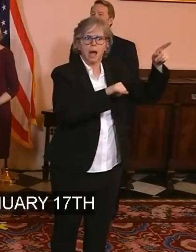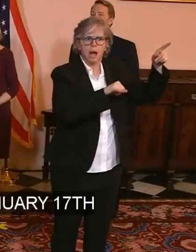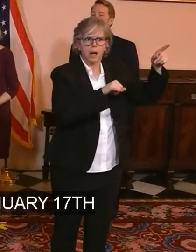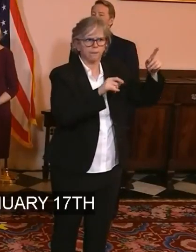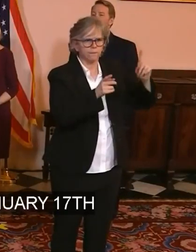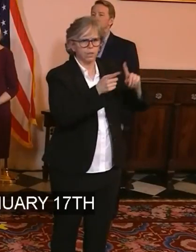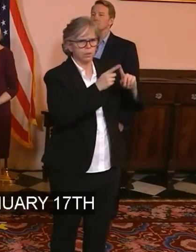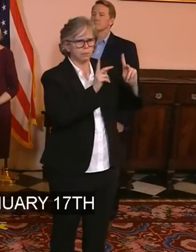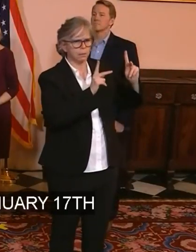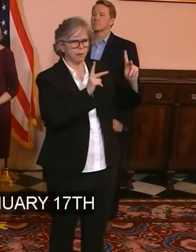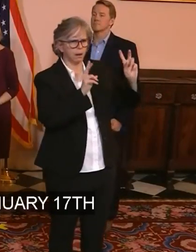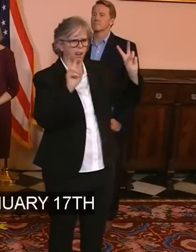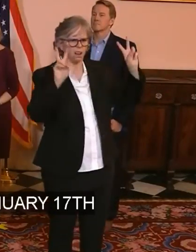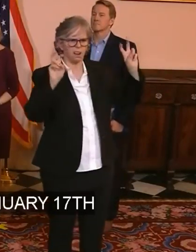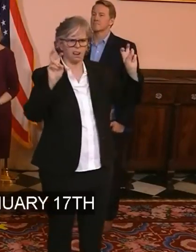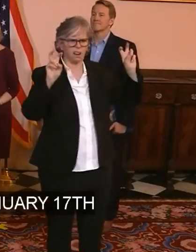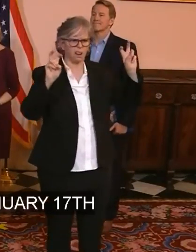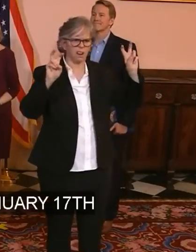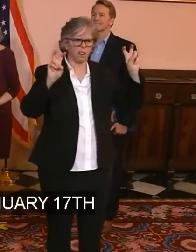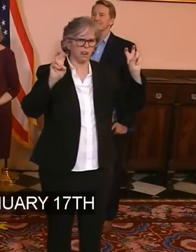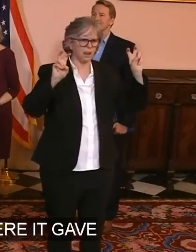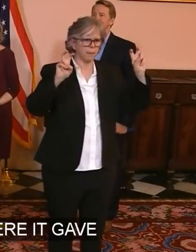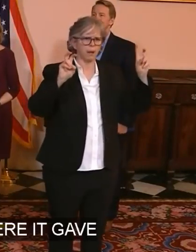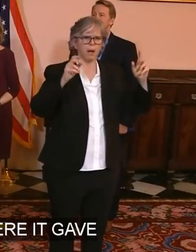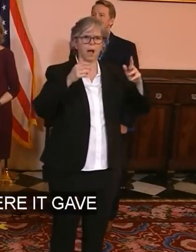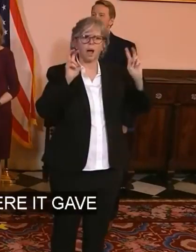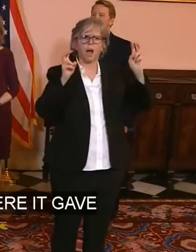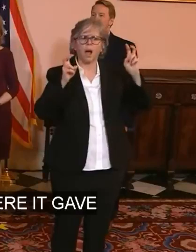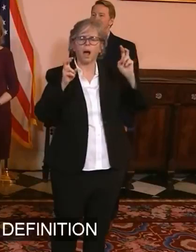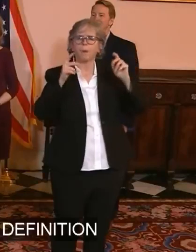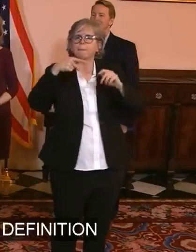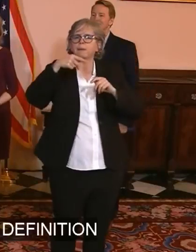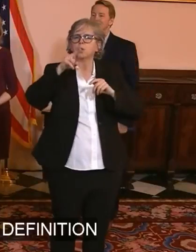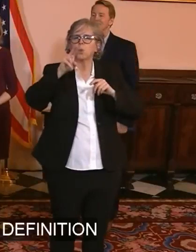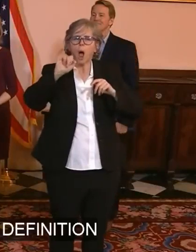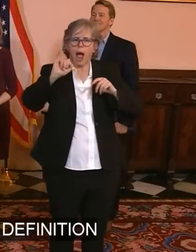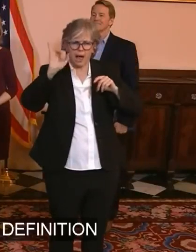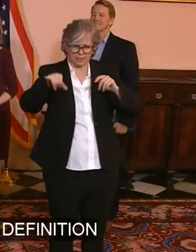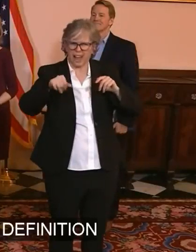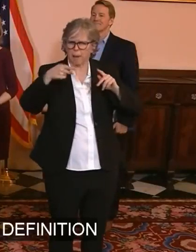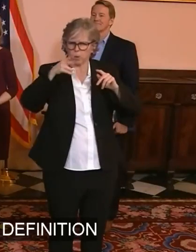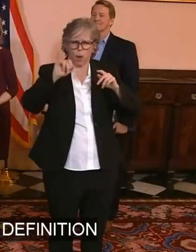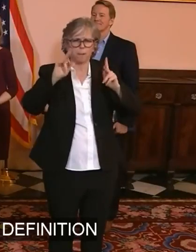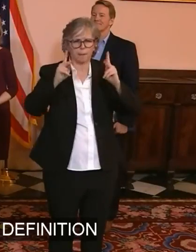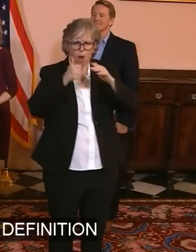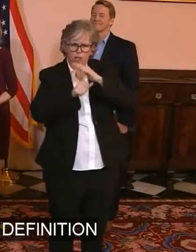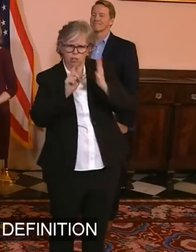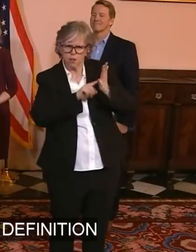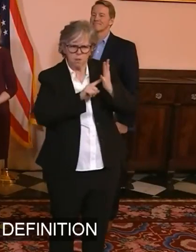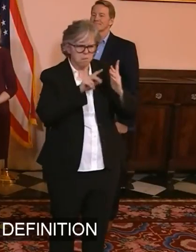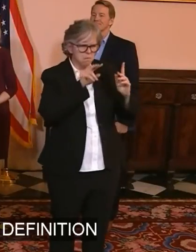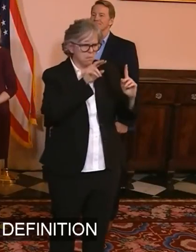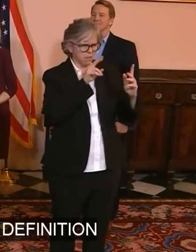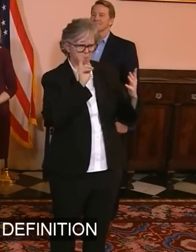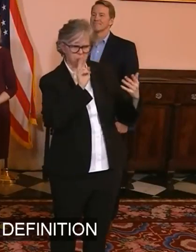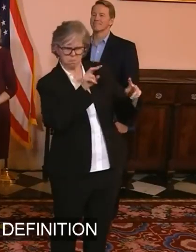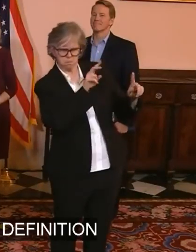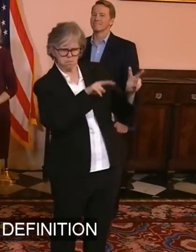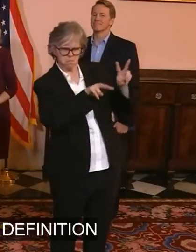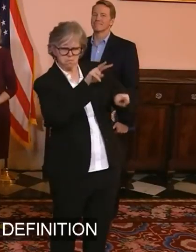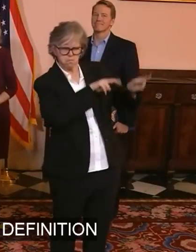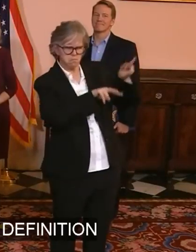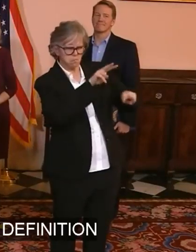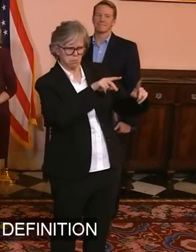our epidemiologists began to use. And it was a very strict definition. By fact, it was the symptoms of people who were